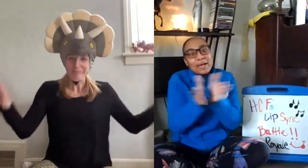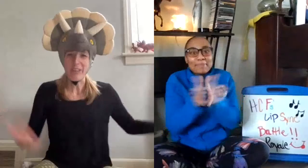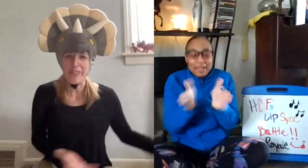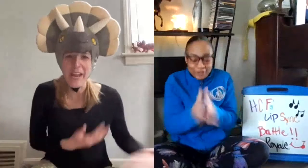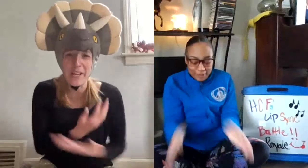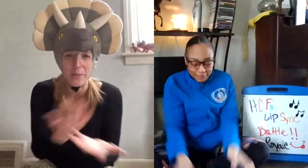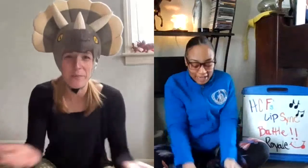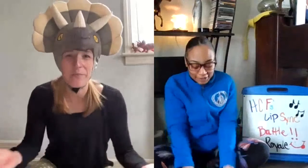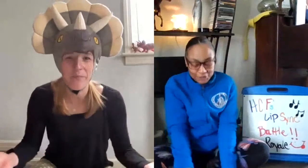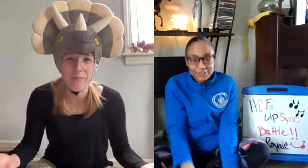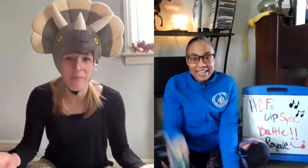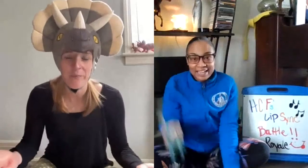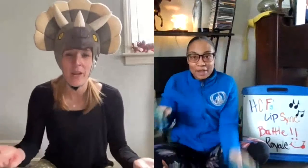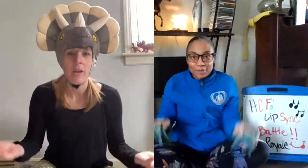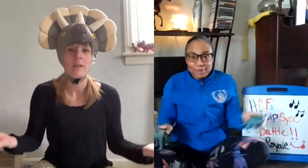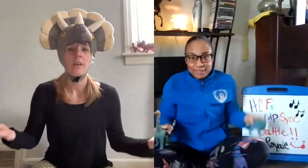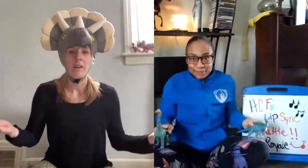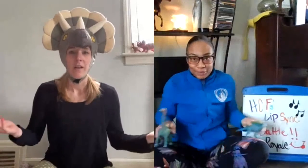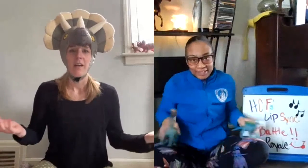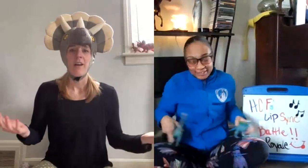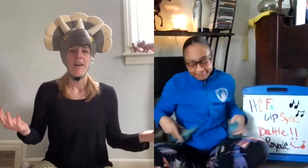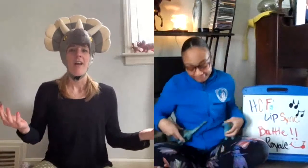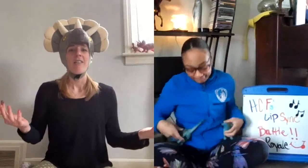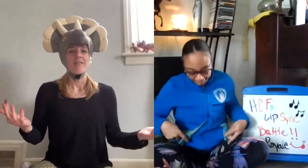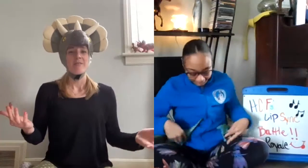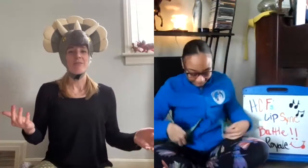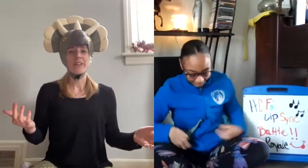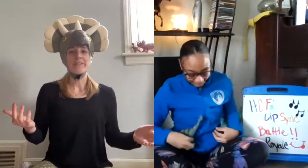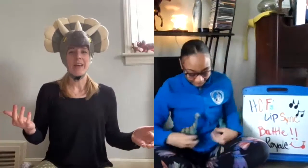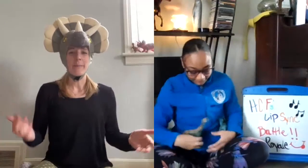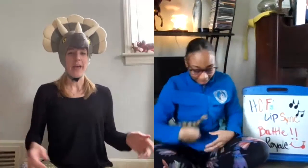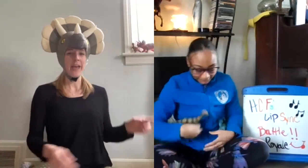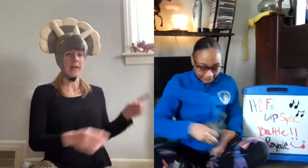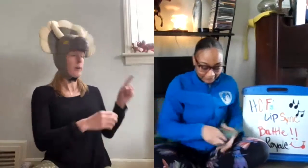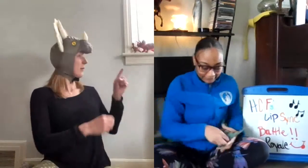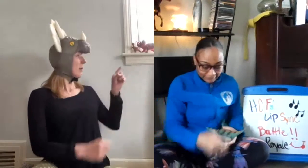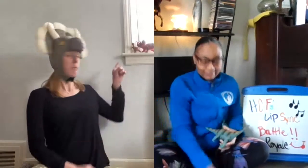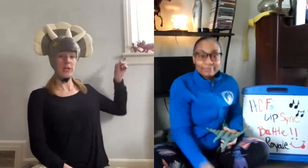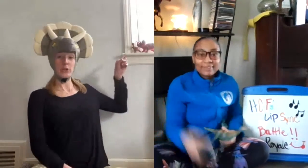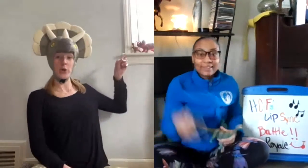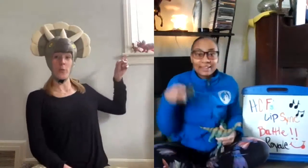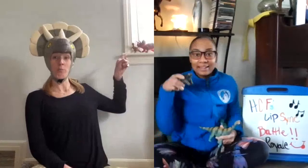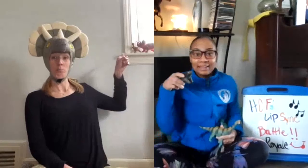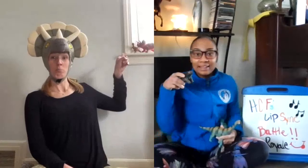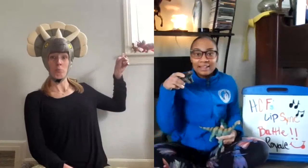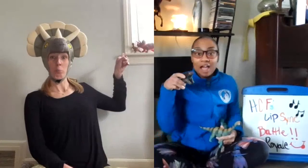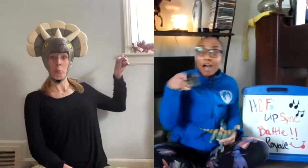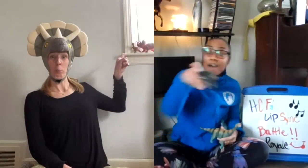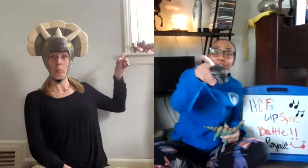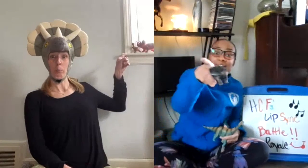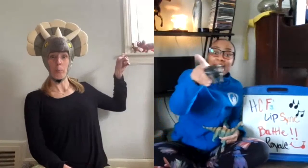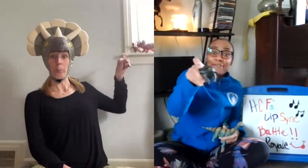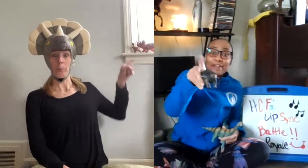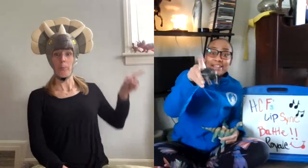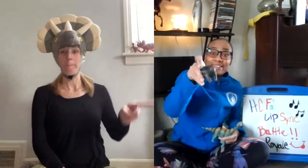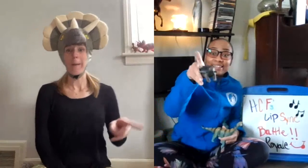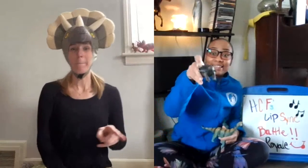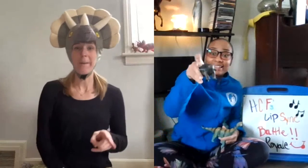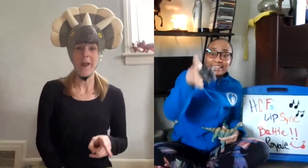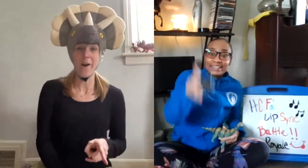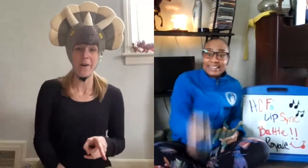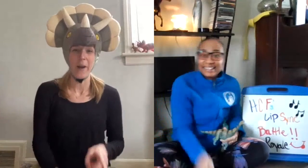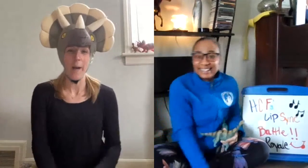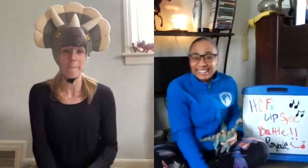I just so happen to have a couple of dinosaurs hanging out with me this morning. Look at them. Hey, me too. Oh, hey,